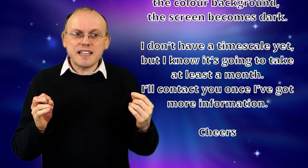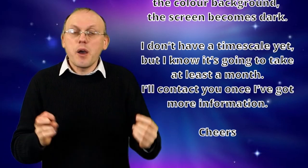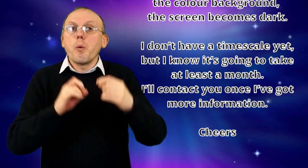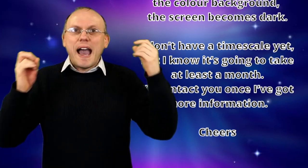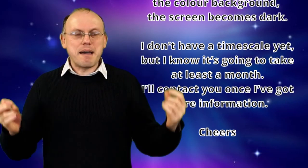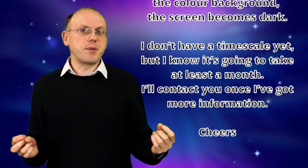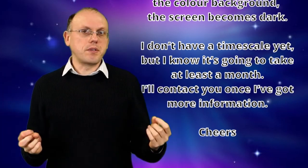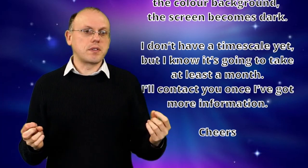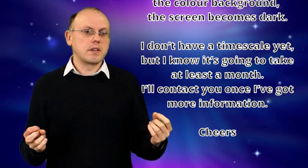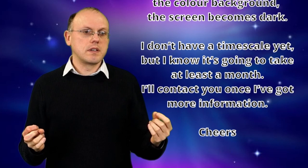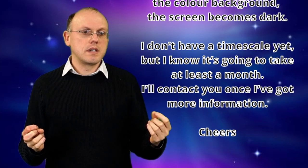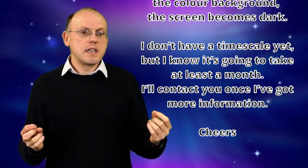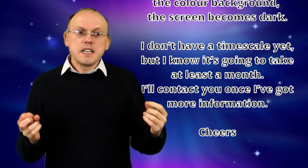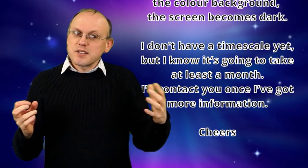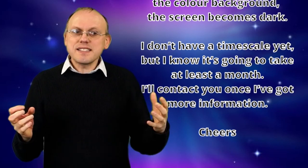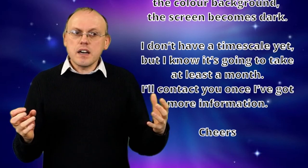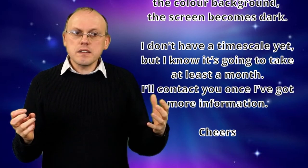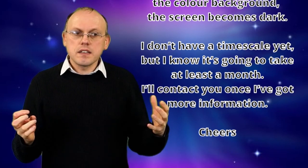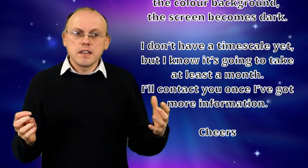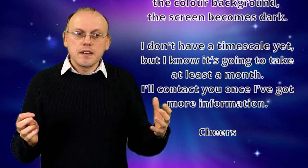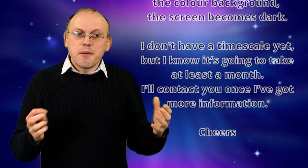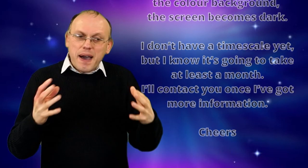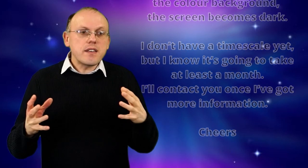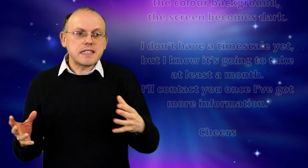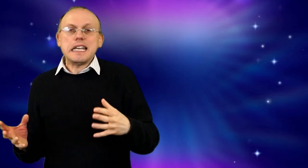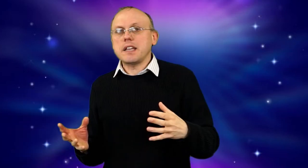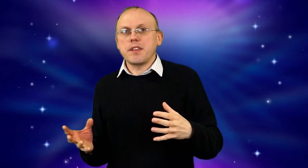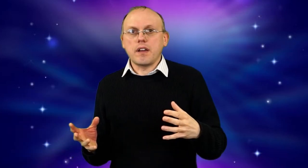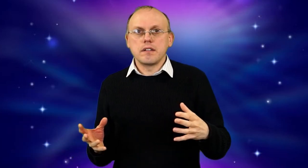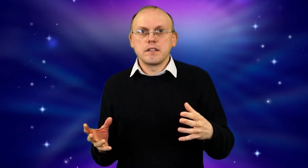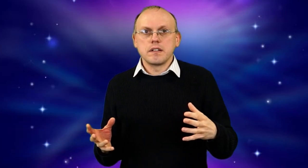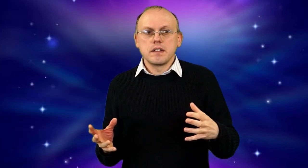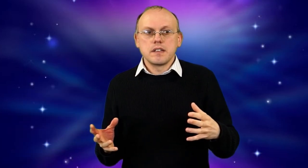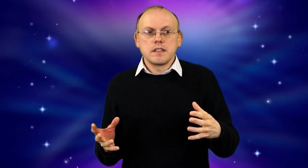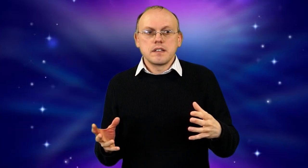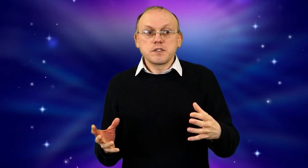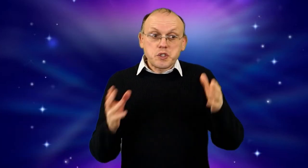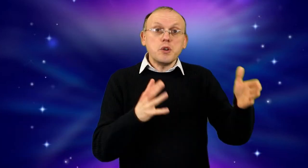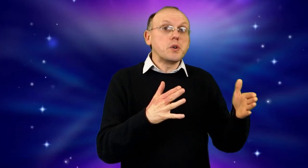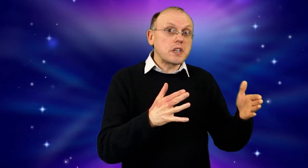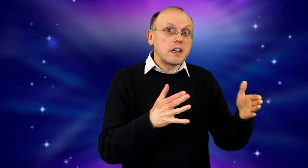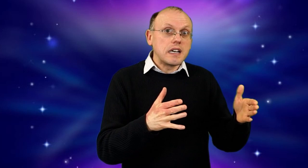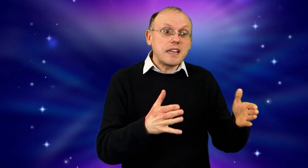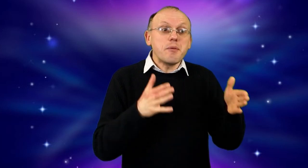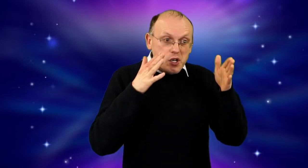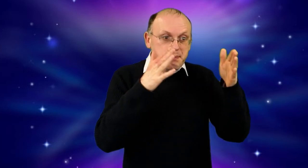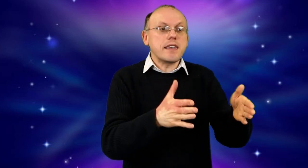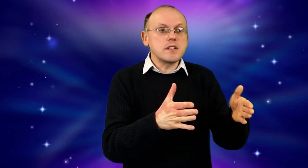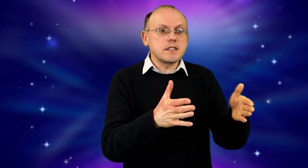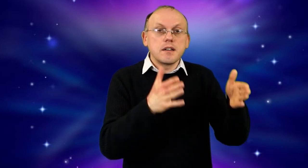what happened. So it's not biased either. So new look is the most biased because